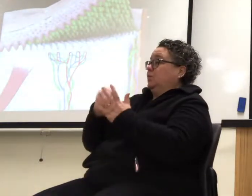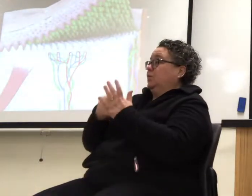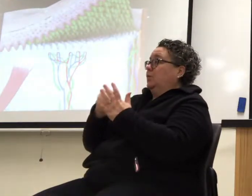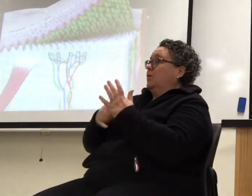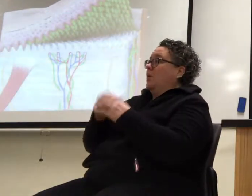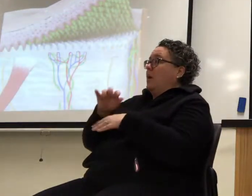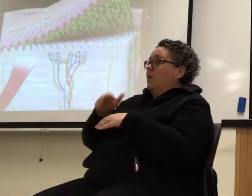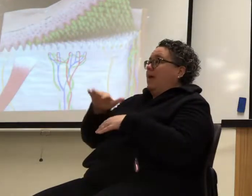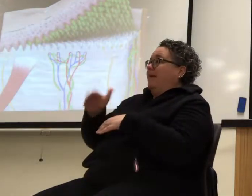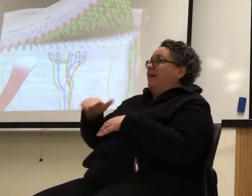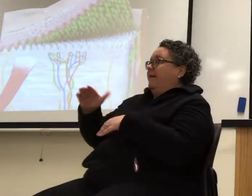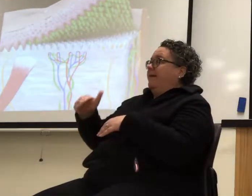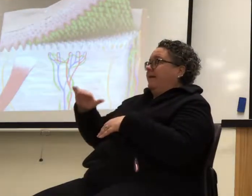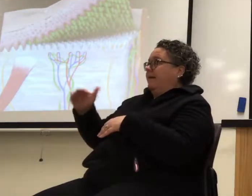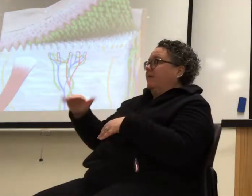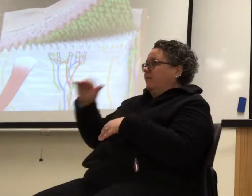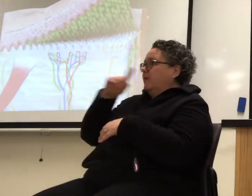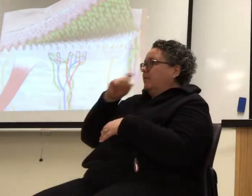it all bump wavy like that.